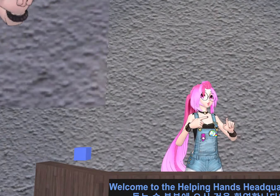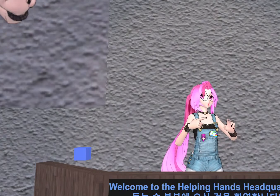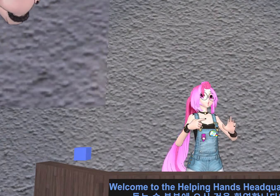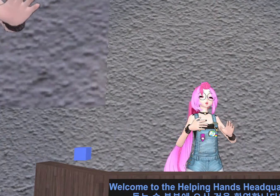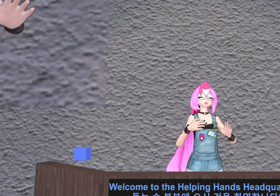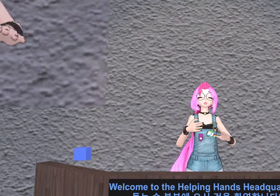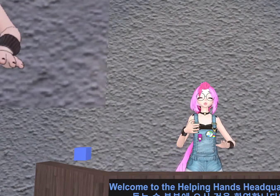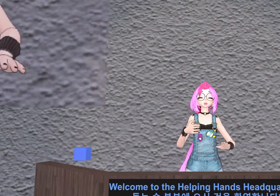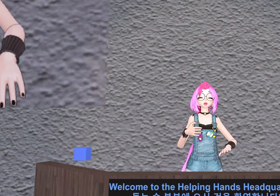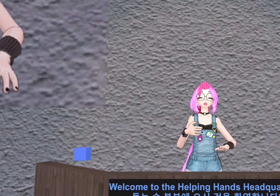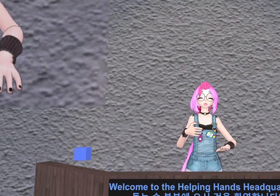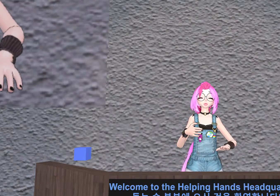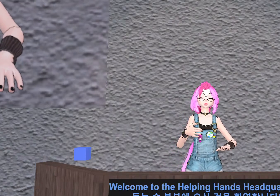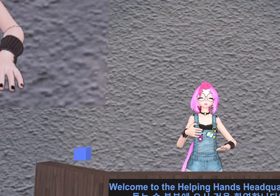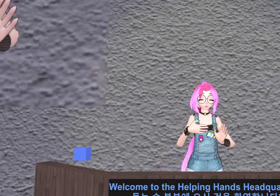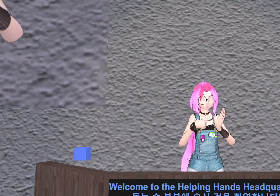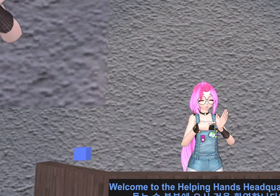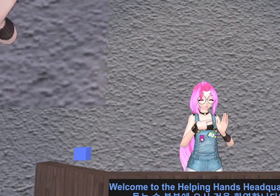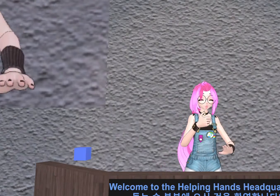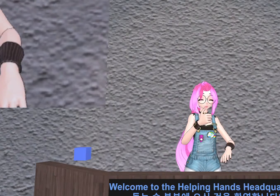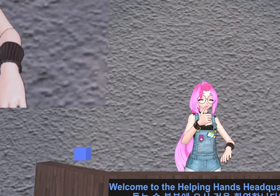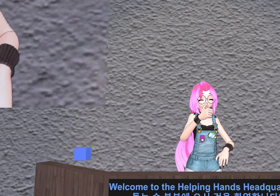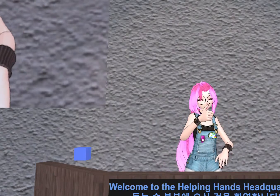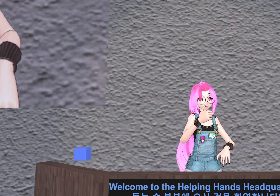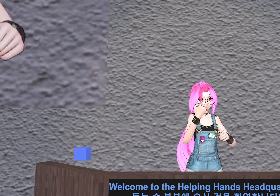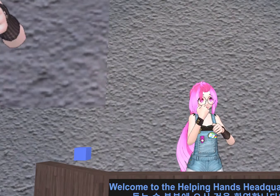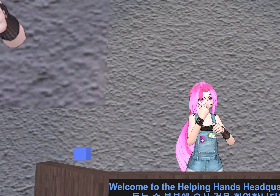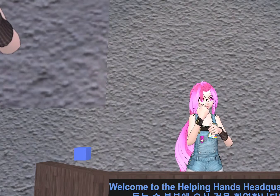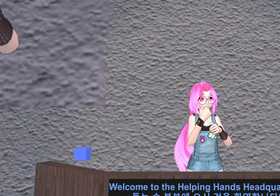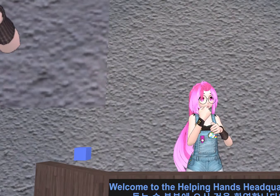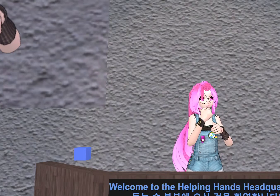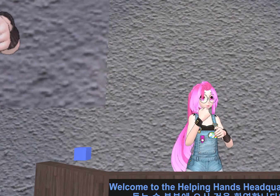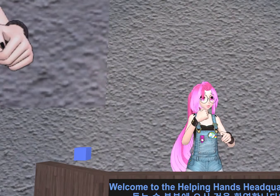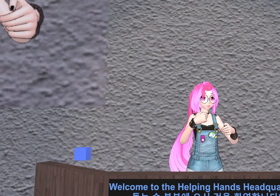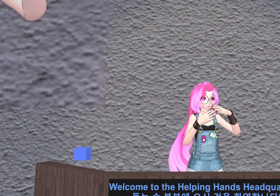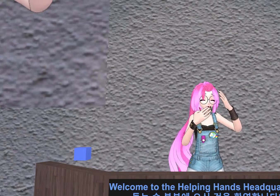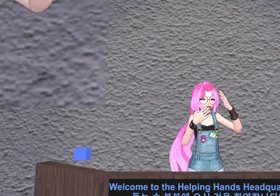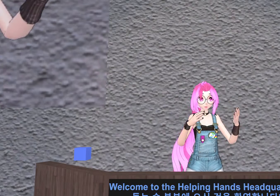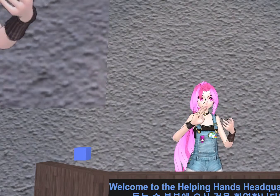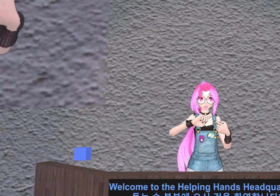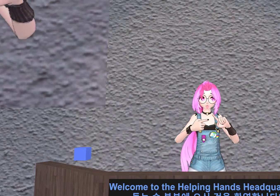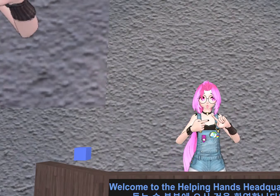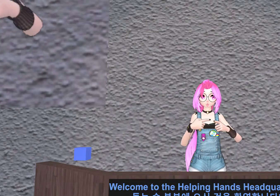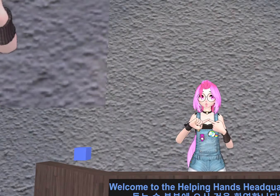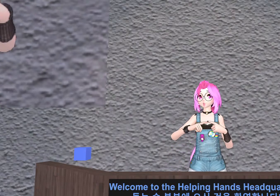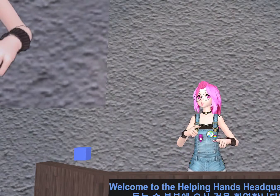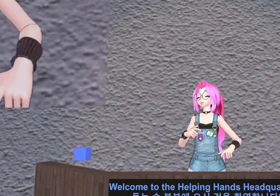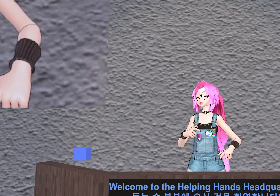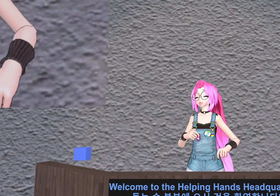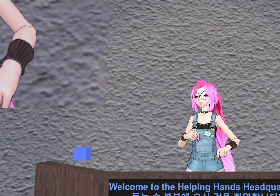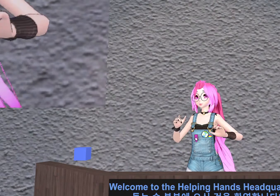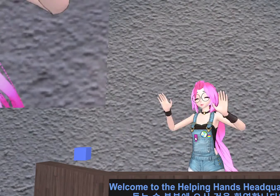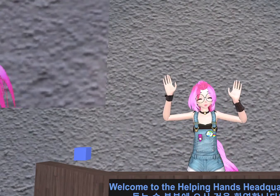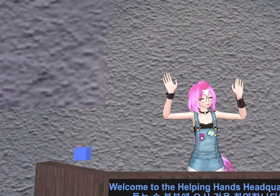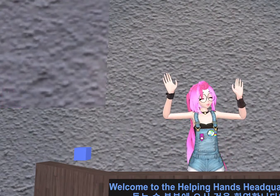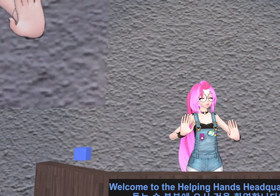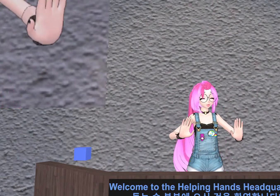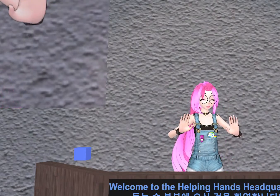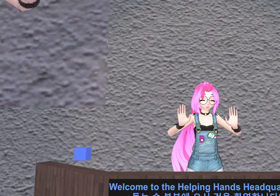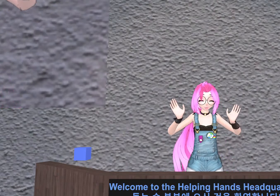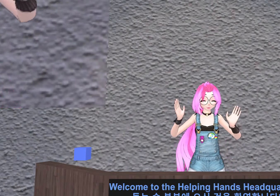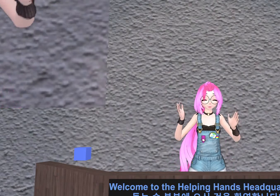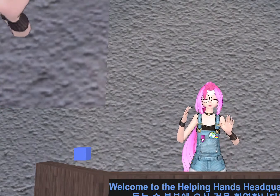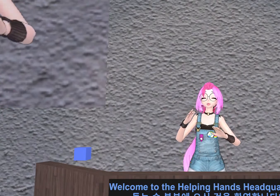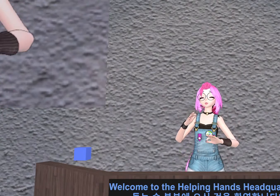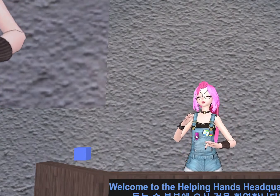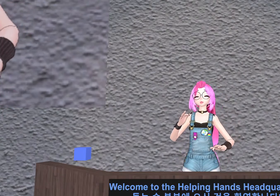for this month to either represent yourself or just support your queer friends. Isn't